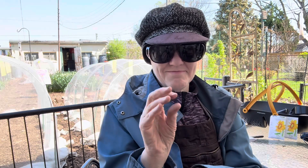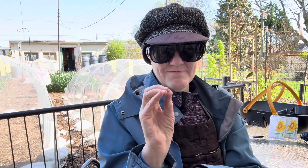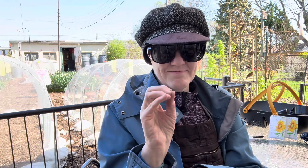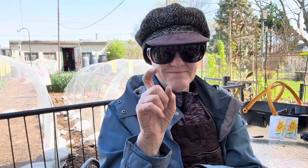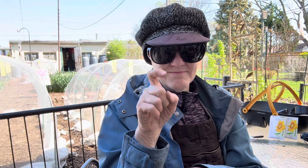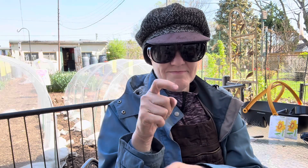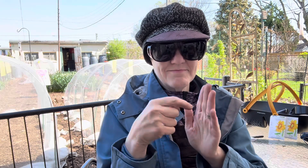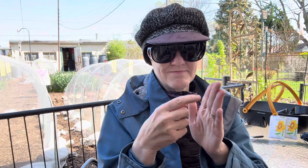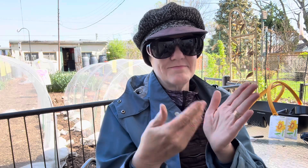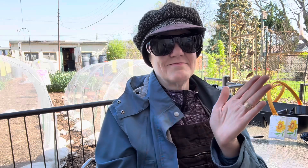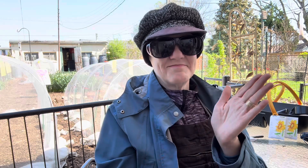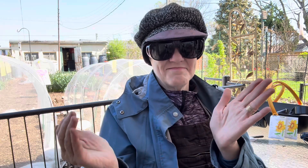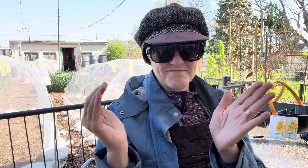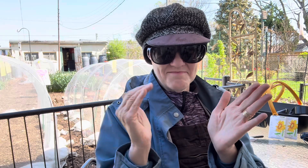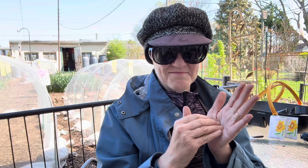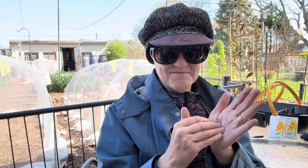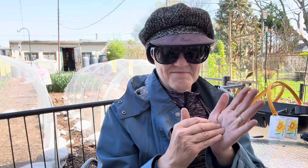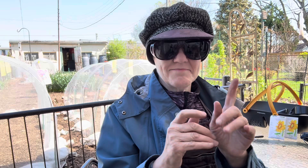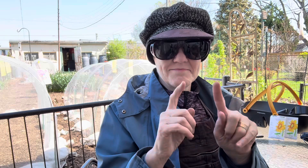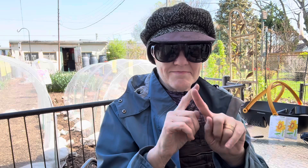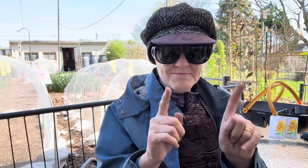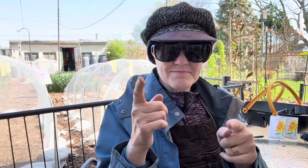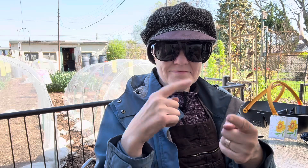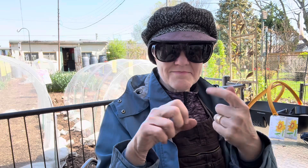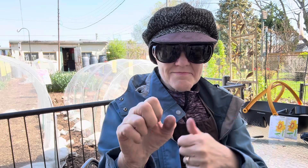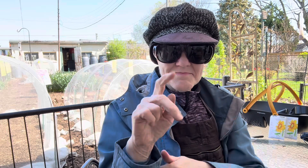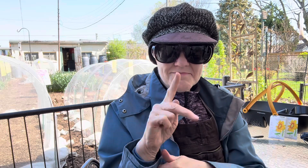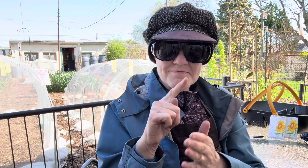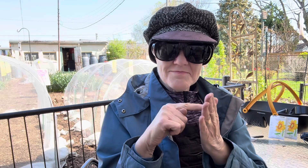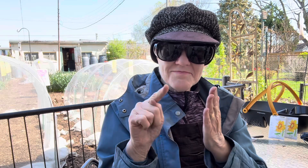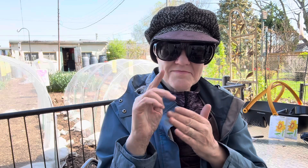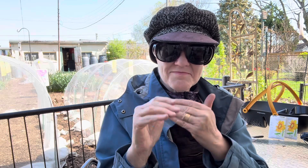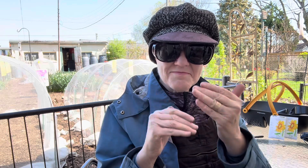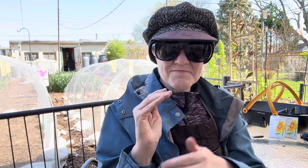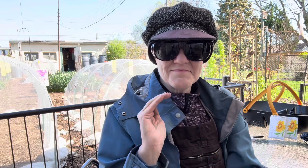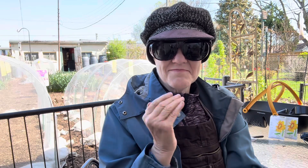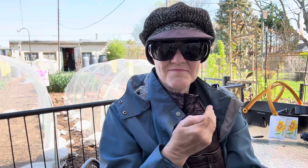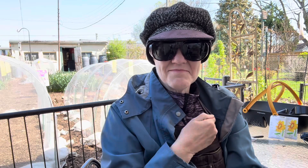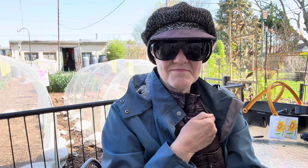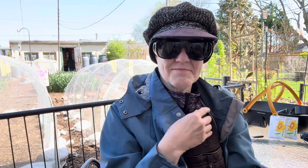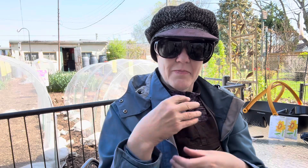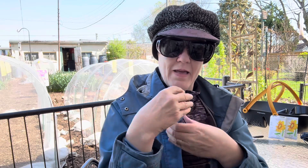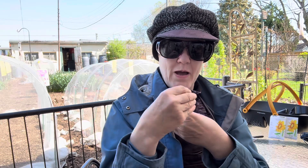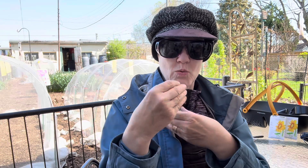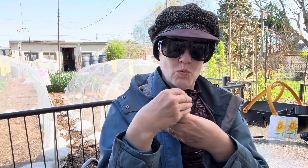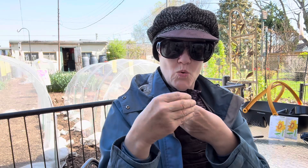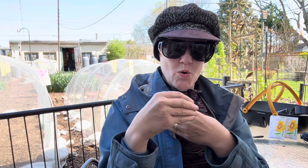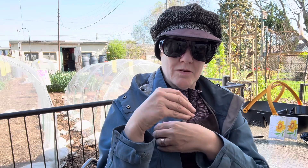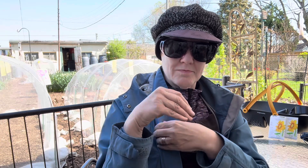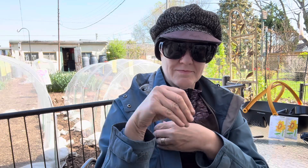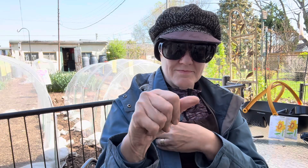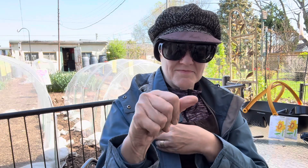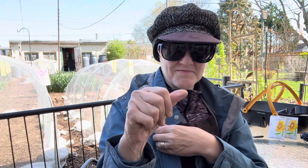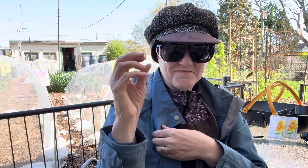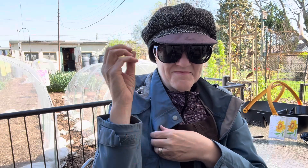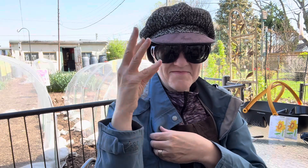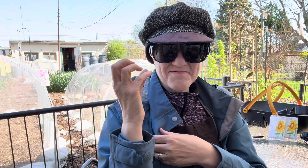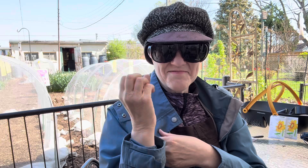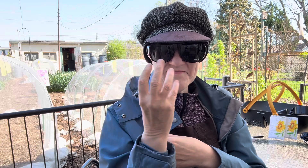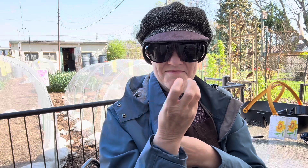these without filming them. It's just going to be the same thing all over again. But come back and check the progress of our